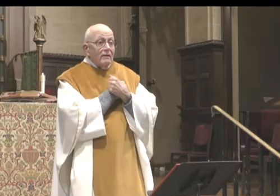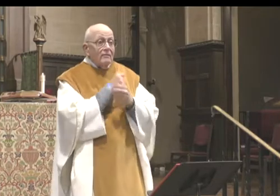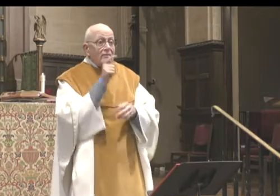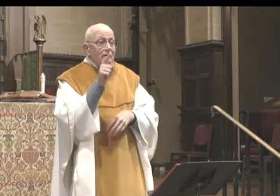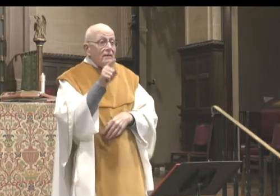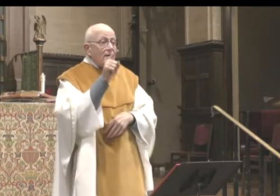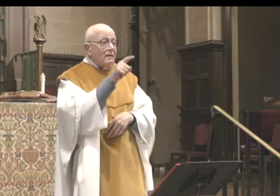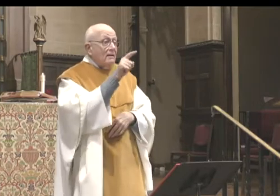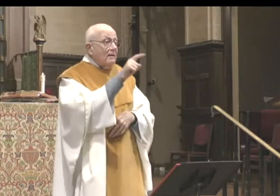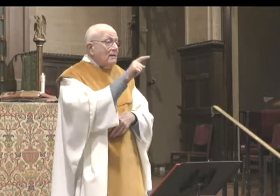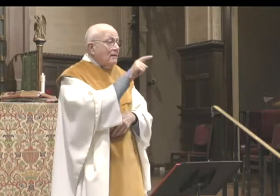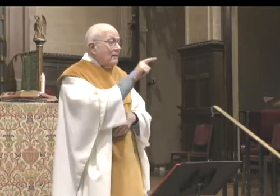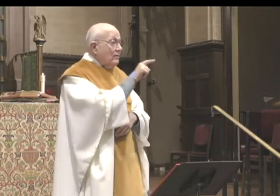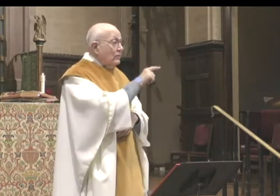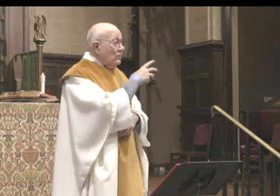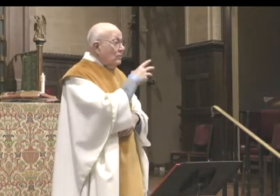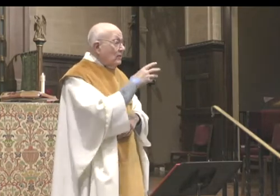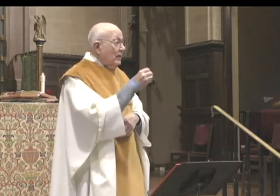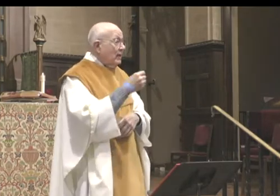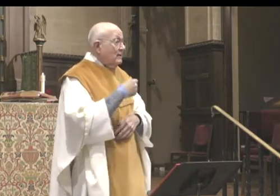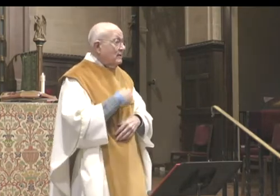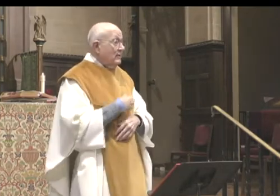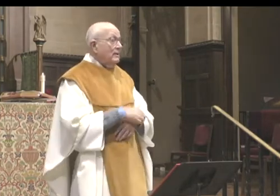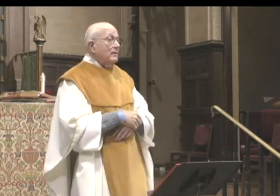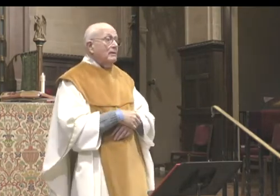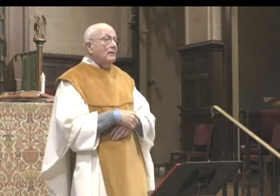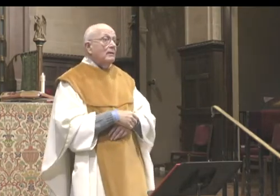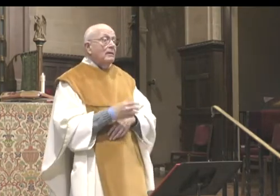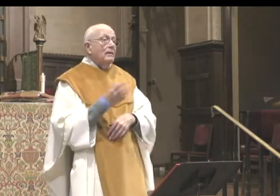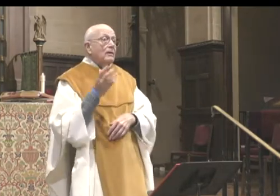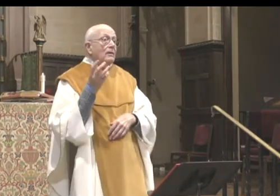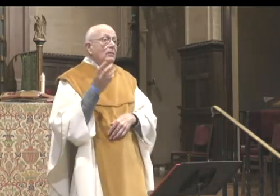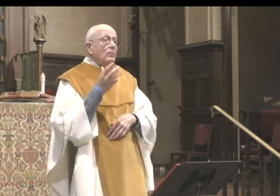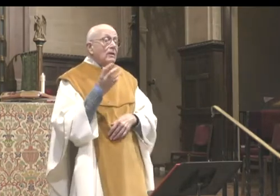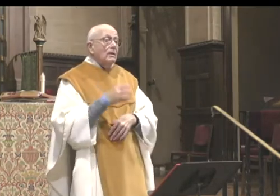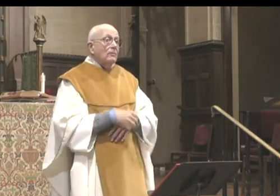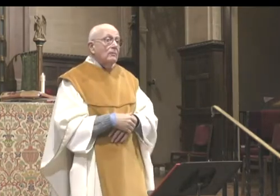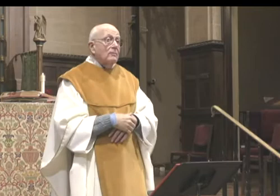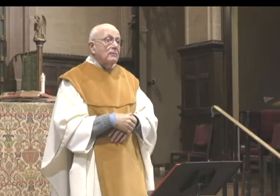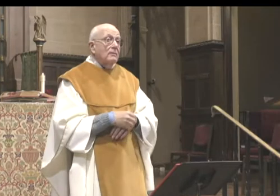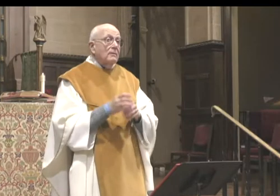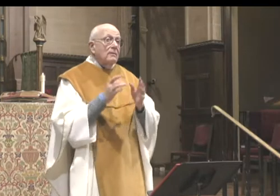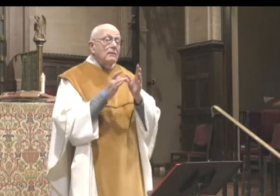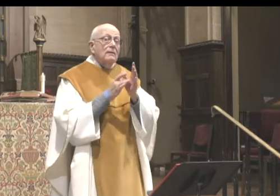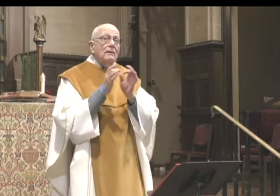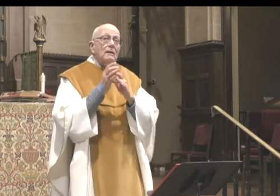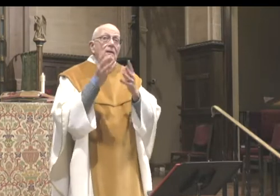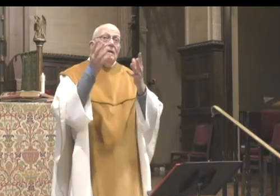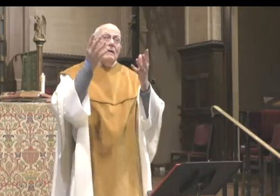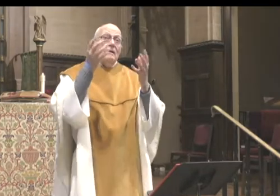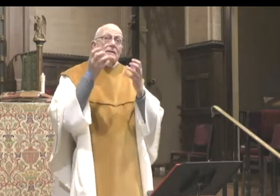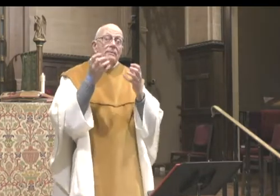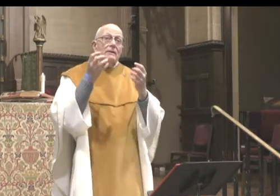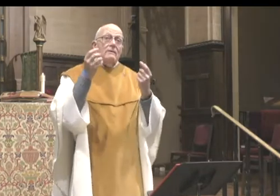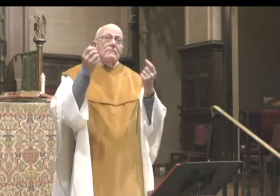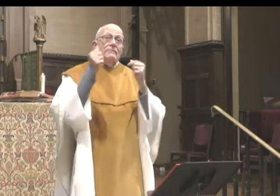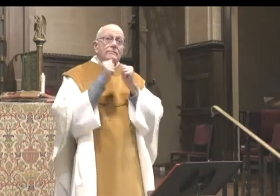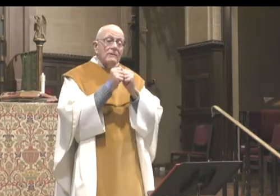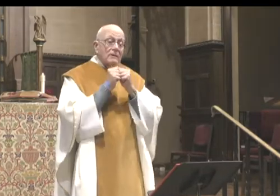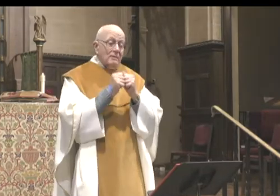crucifixion. Why? For love of you and me. Wow. Jesus